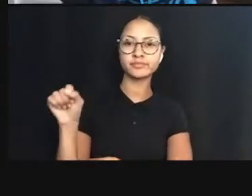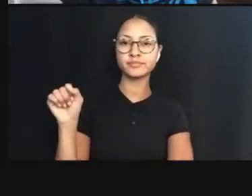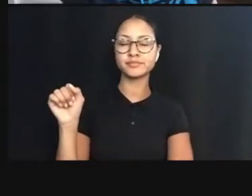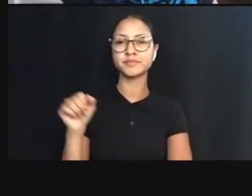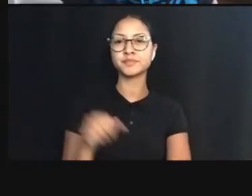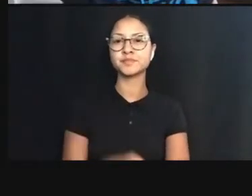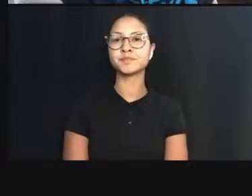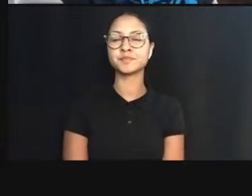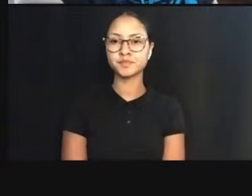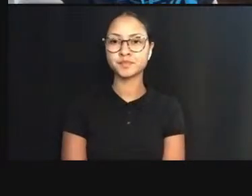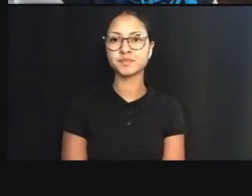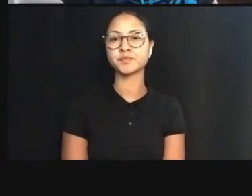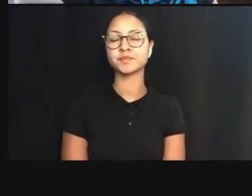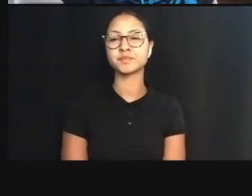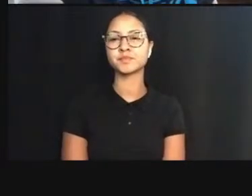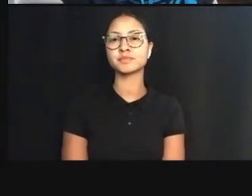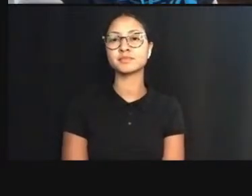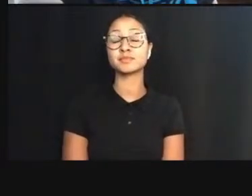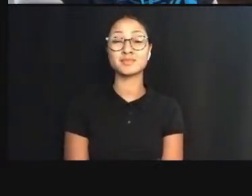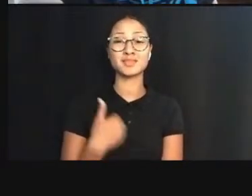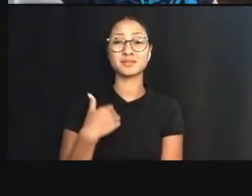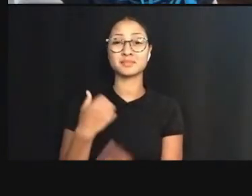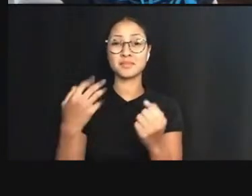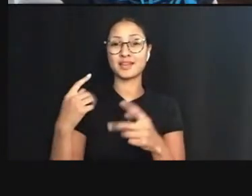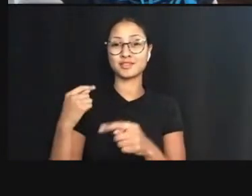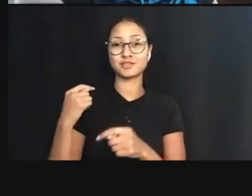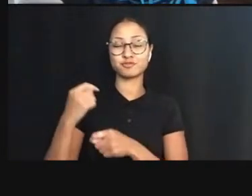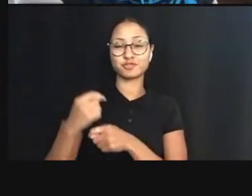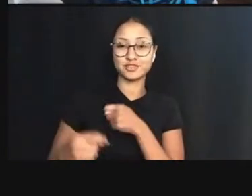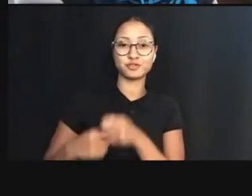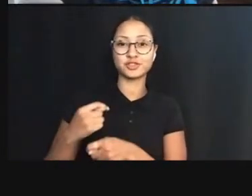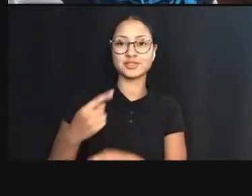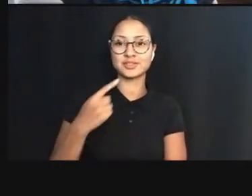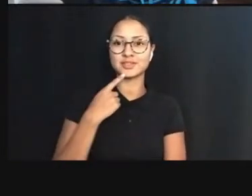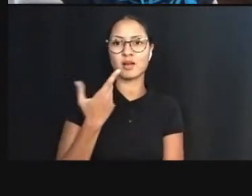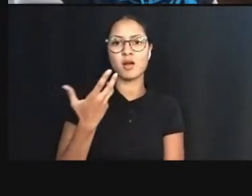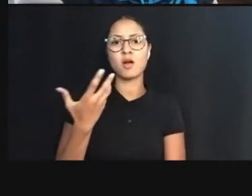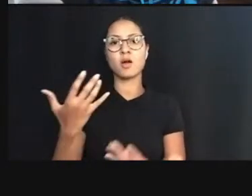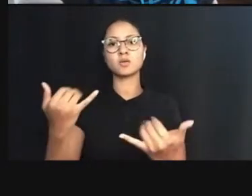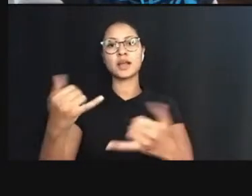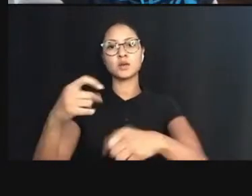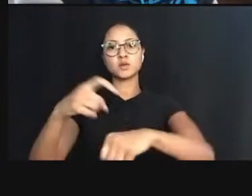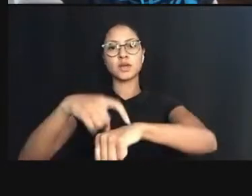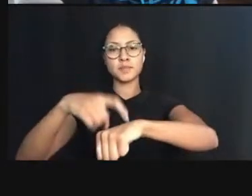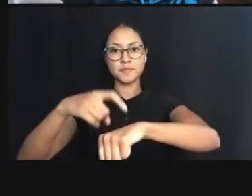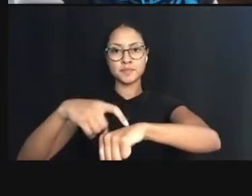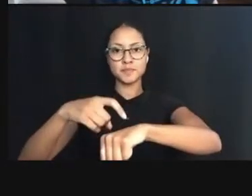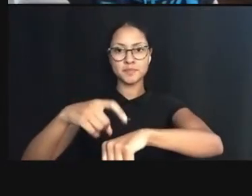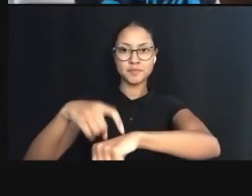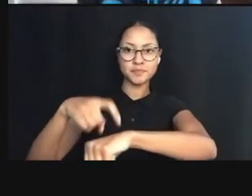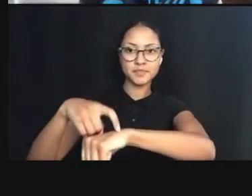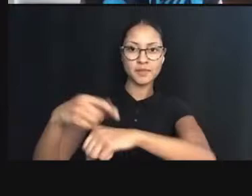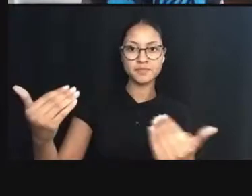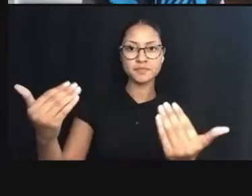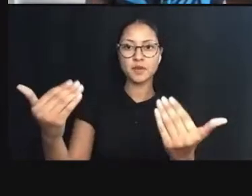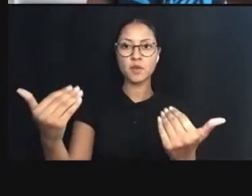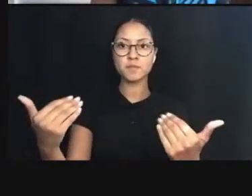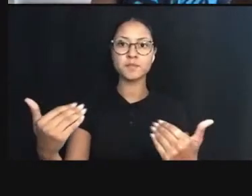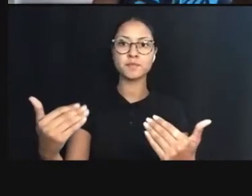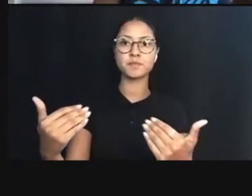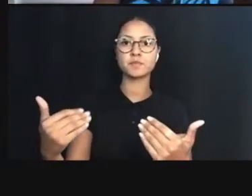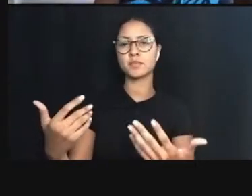all said, Nyjah, it's time and it's been time. I gotta do my work. I believe that, yes, to crowning self, I'm in